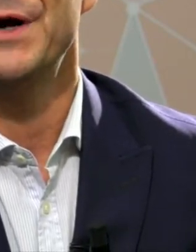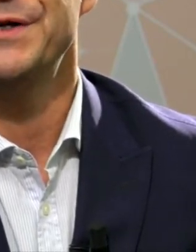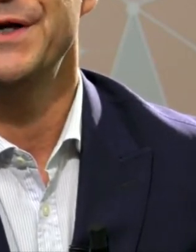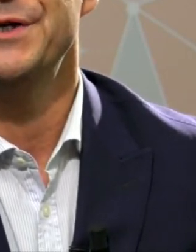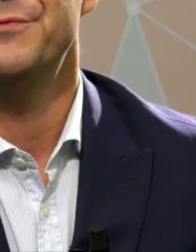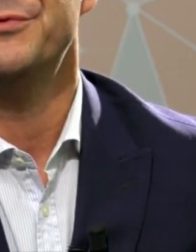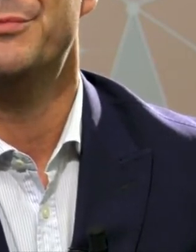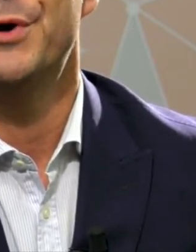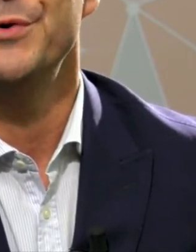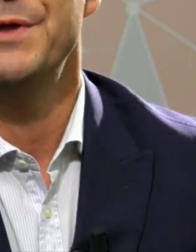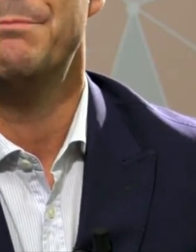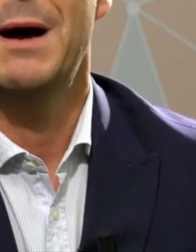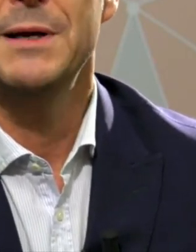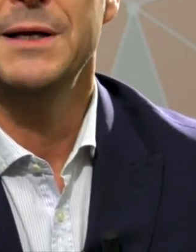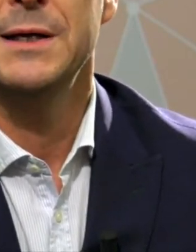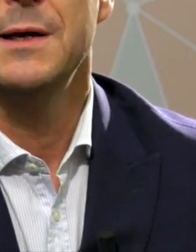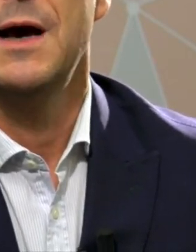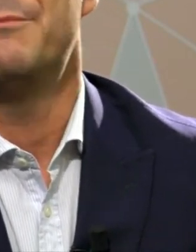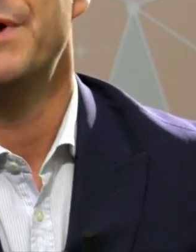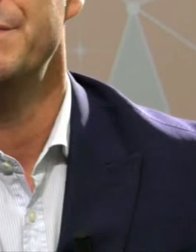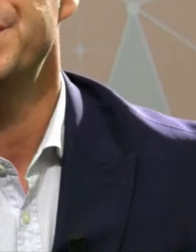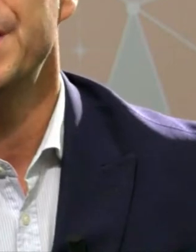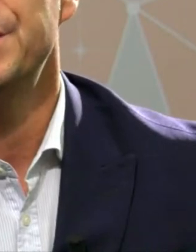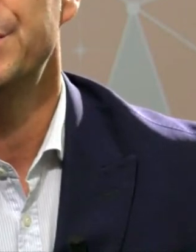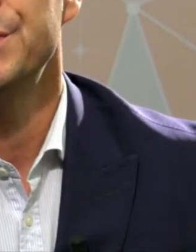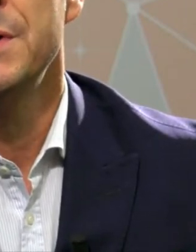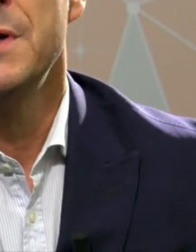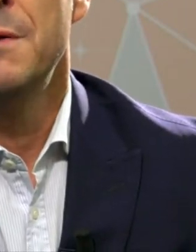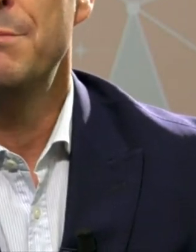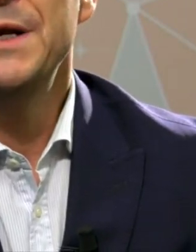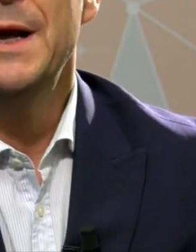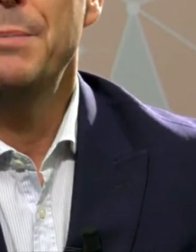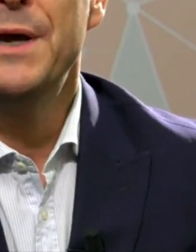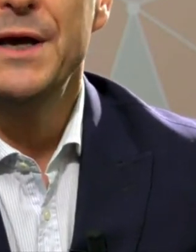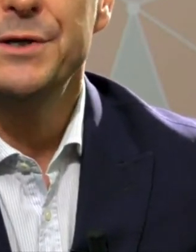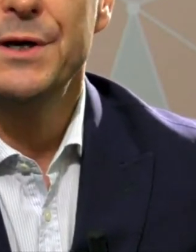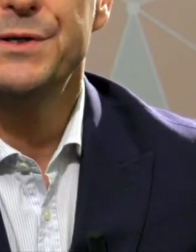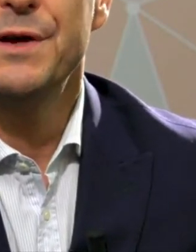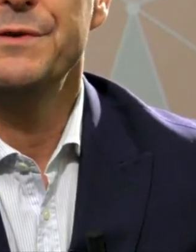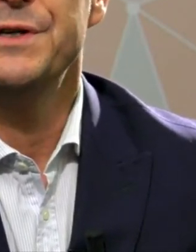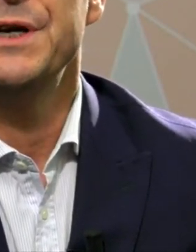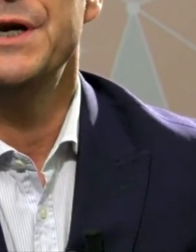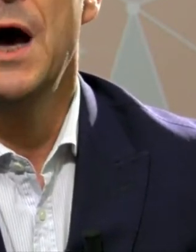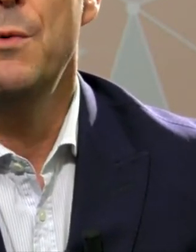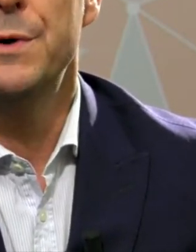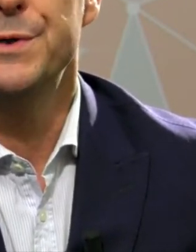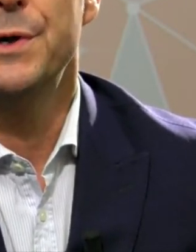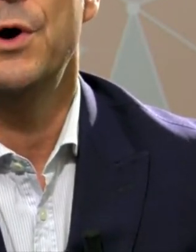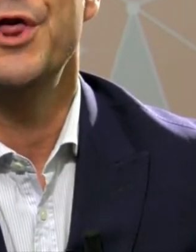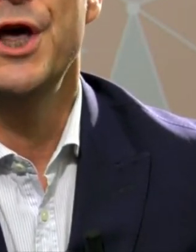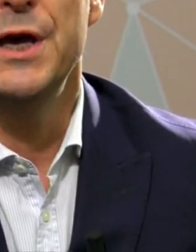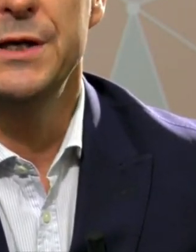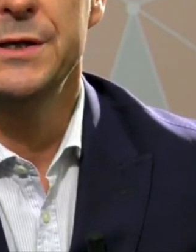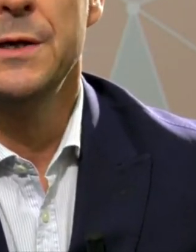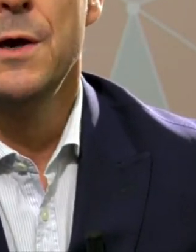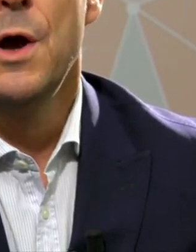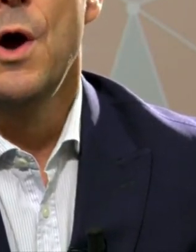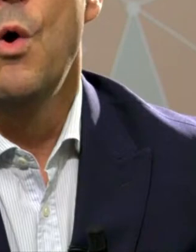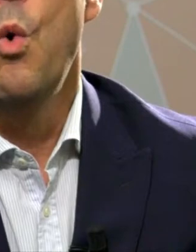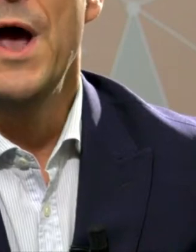examples of organizations involved in public health sectors bringing application services in hours or